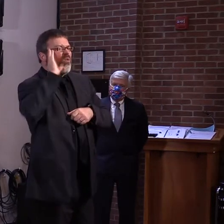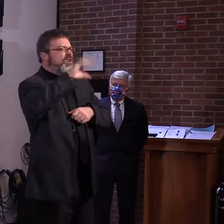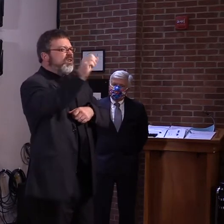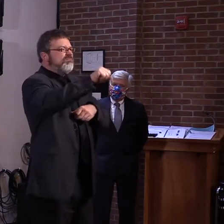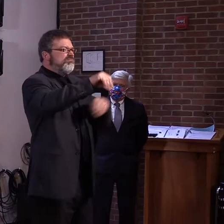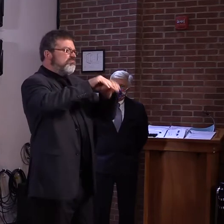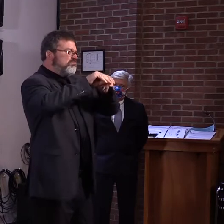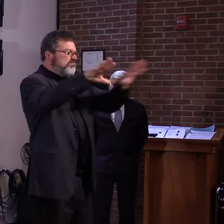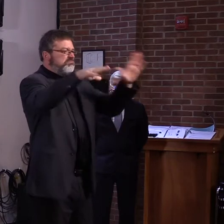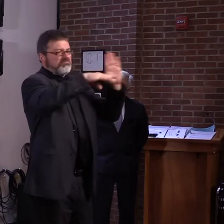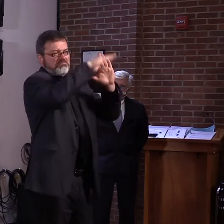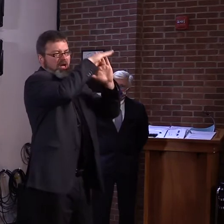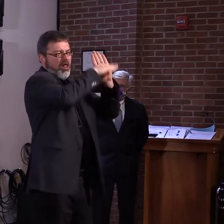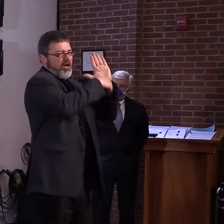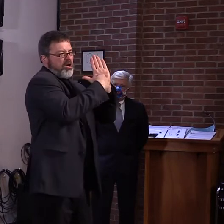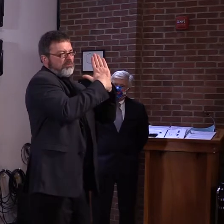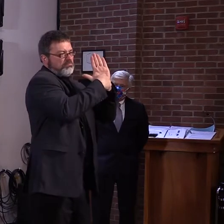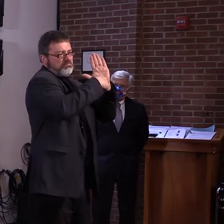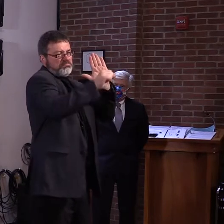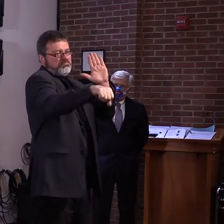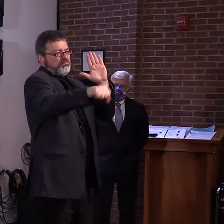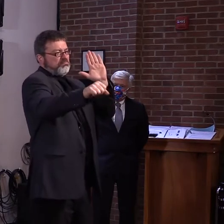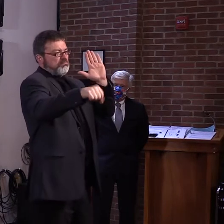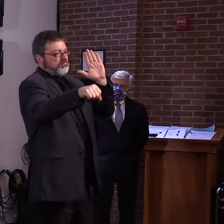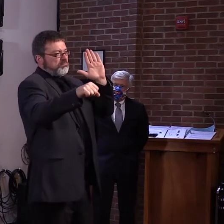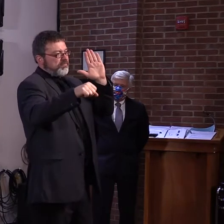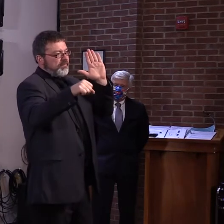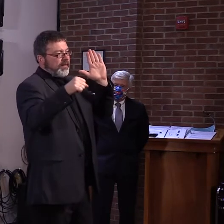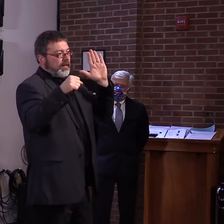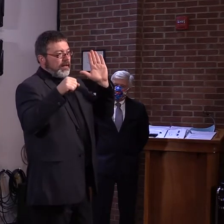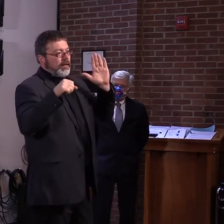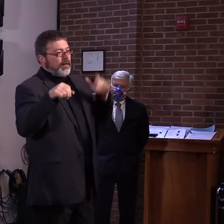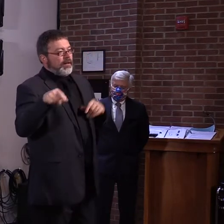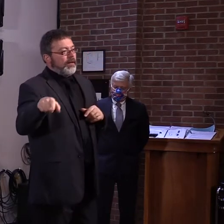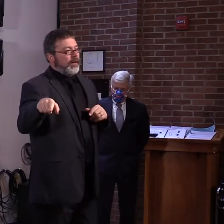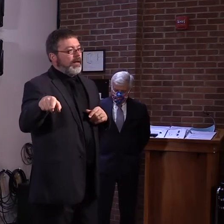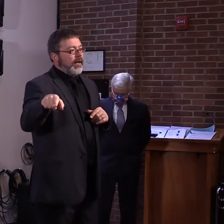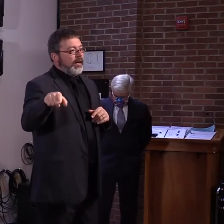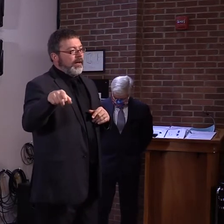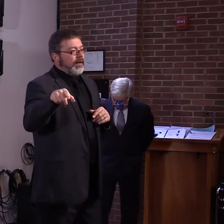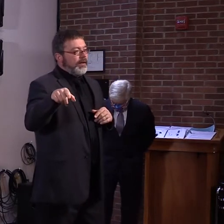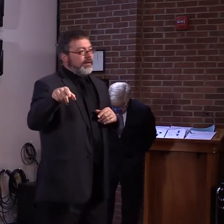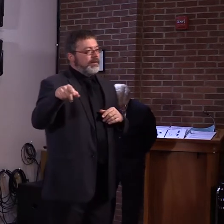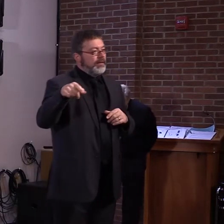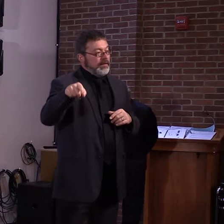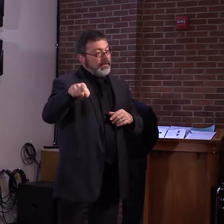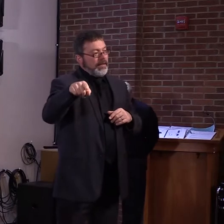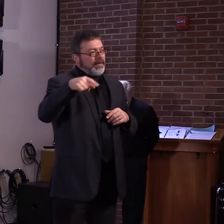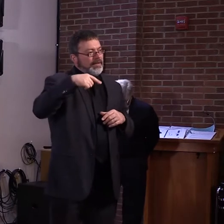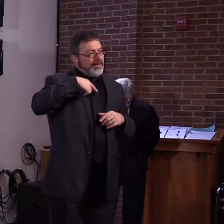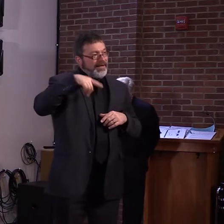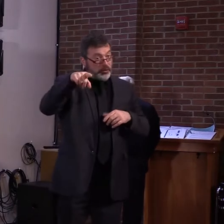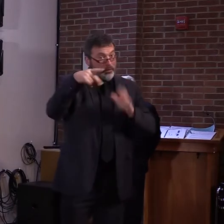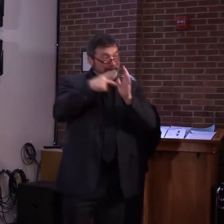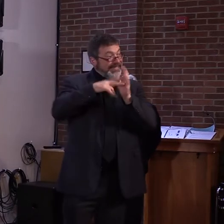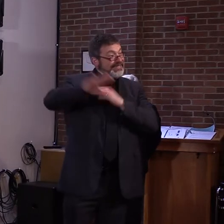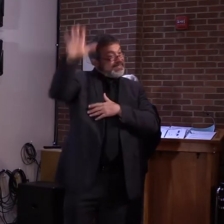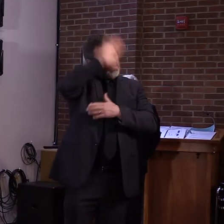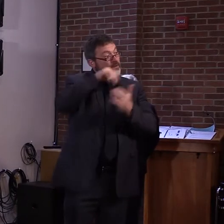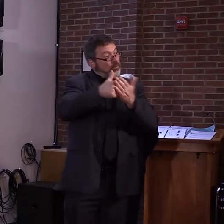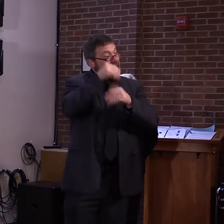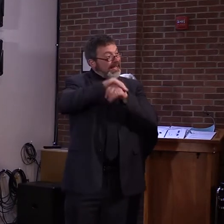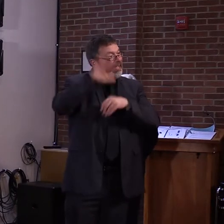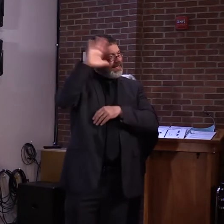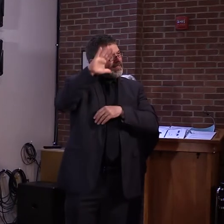I mean, I know you're talking other New England states, but things that sometimes fly in Massachusetts may not fly in Vermont and vice versa.